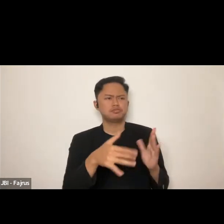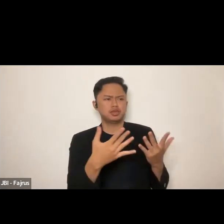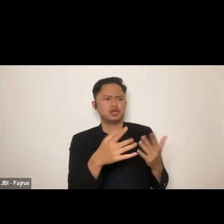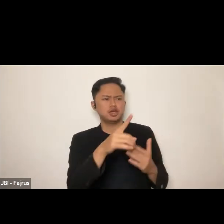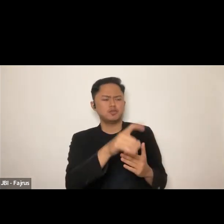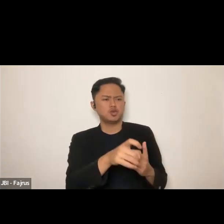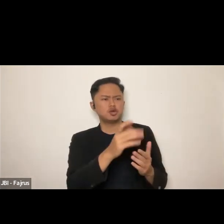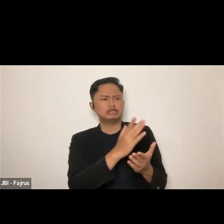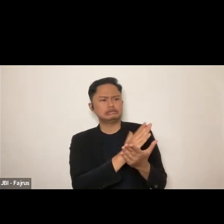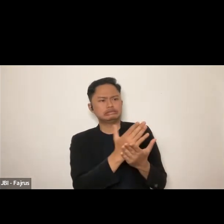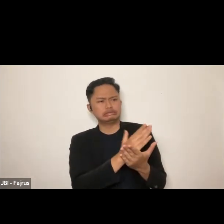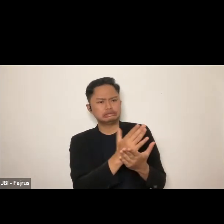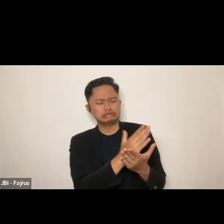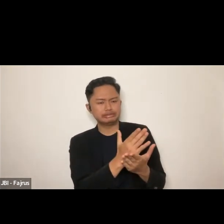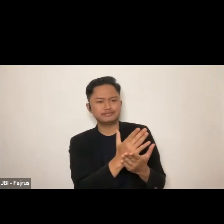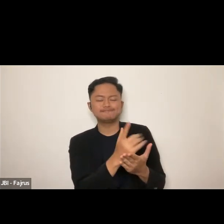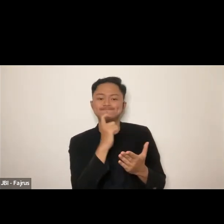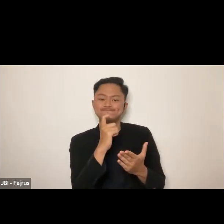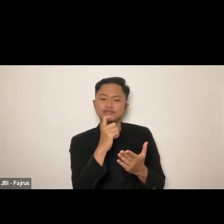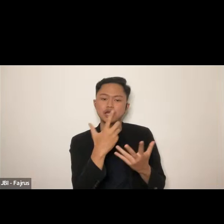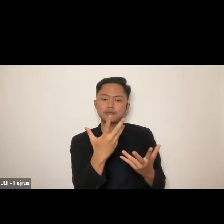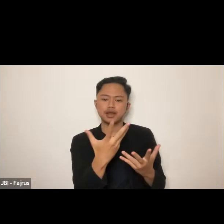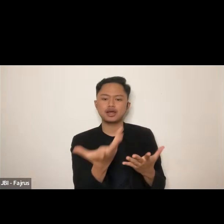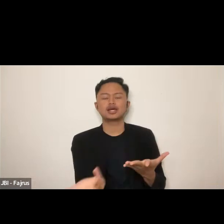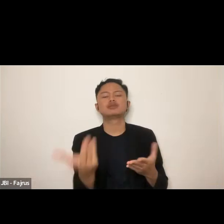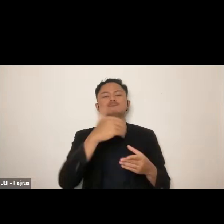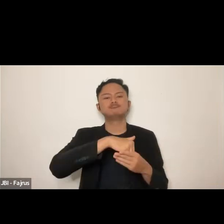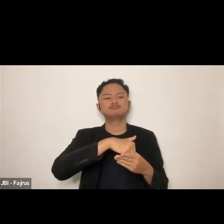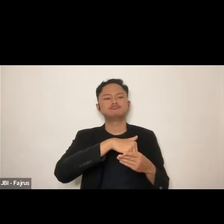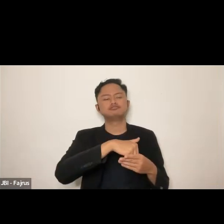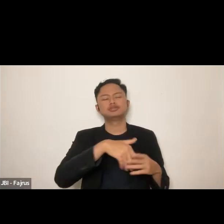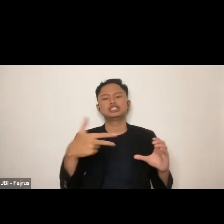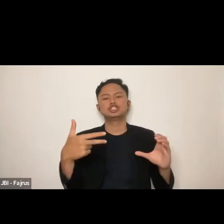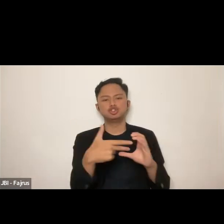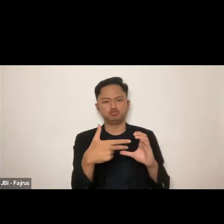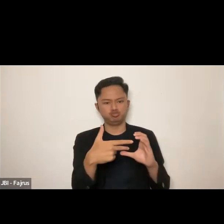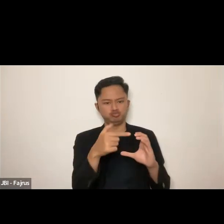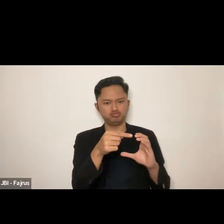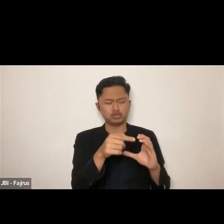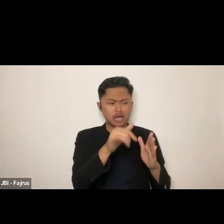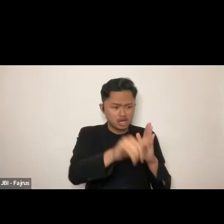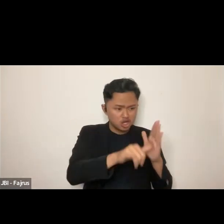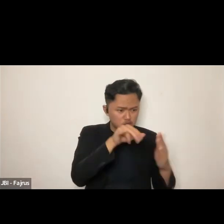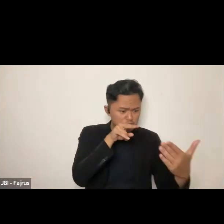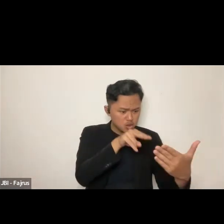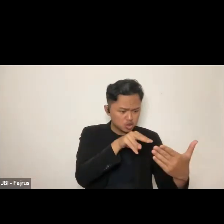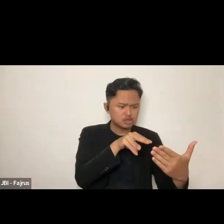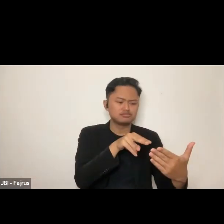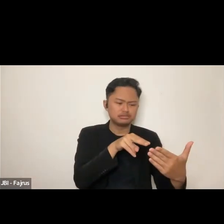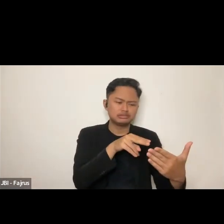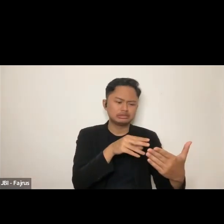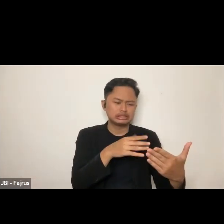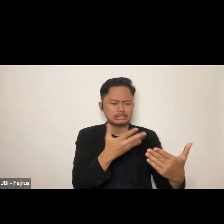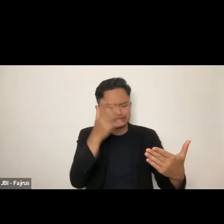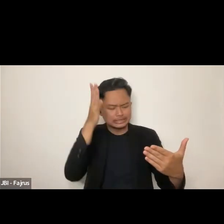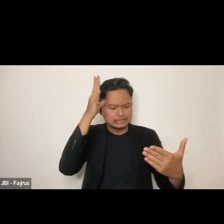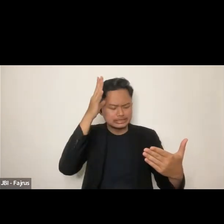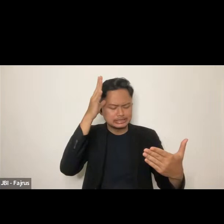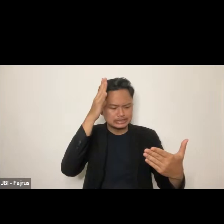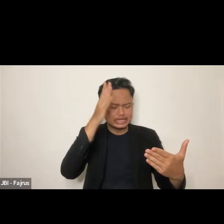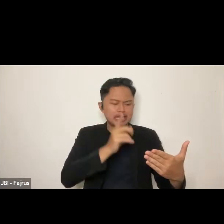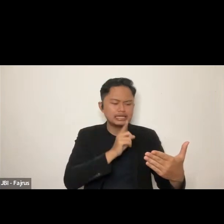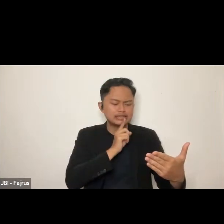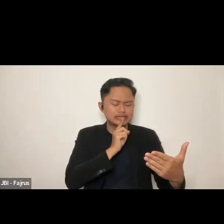interpretation, please join inside in the Zoom. And you can also raise questions via